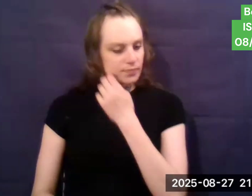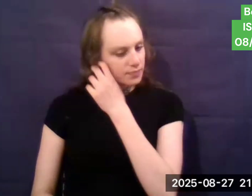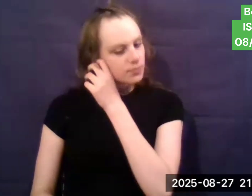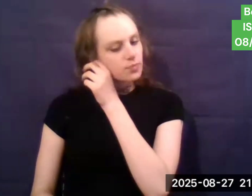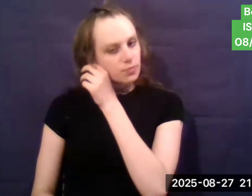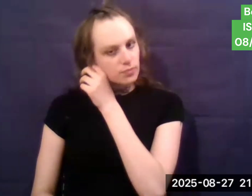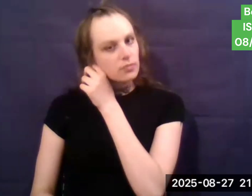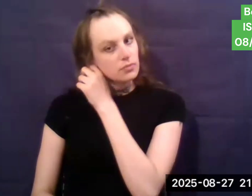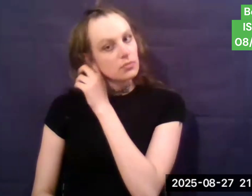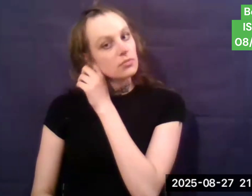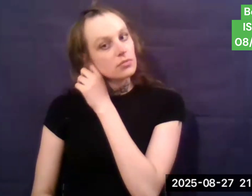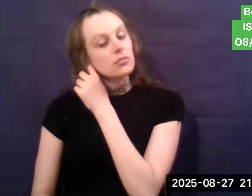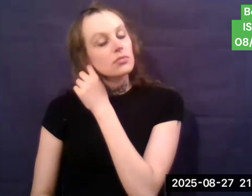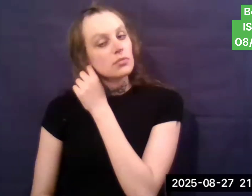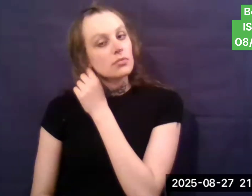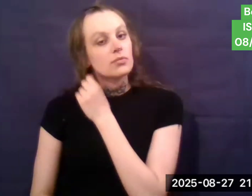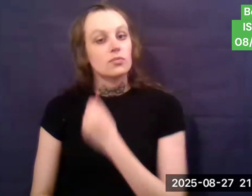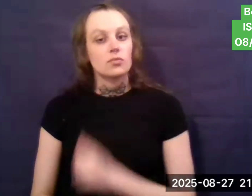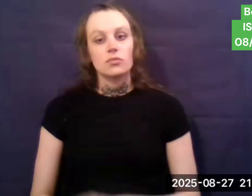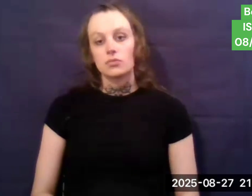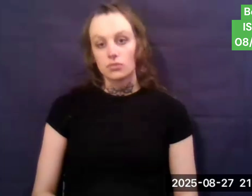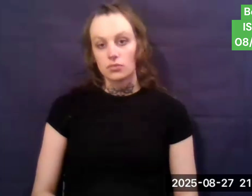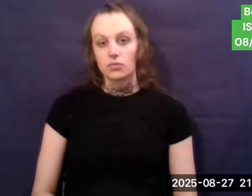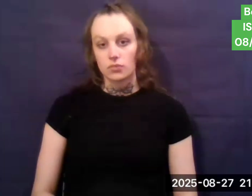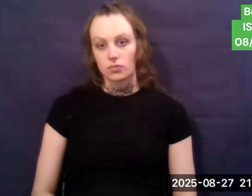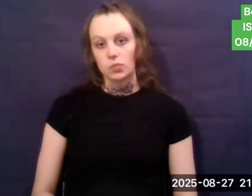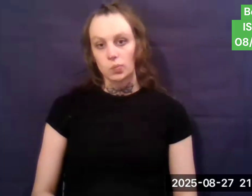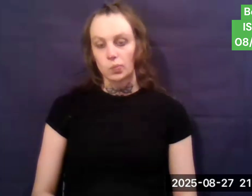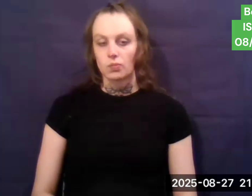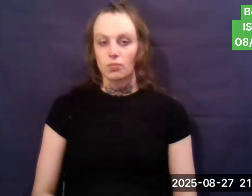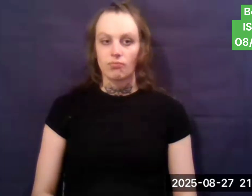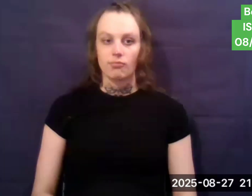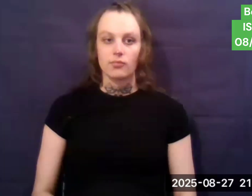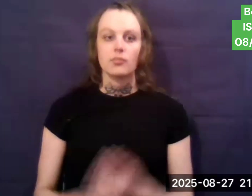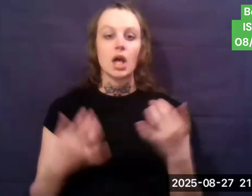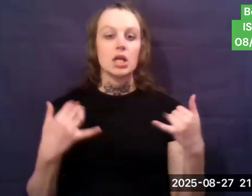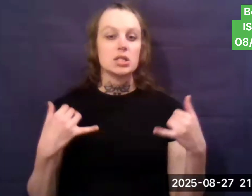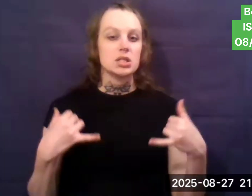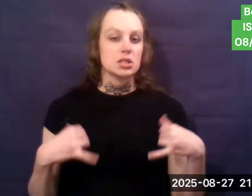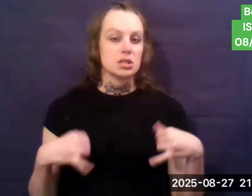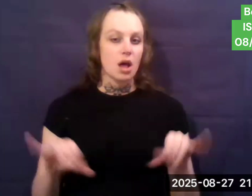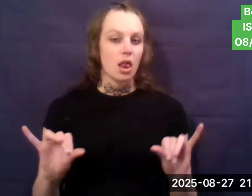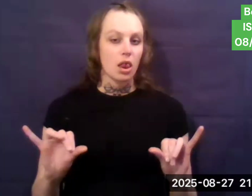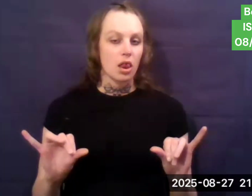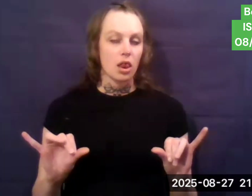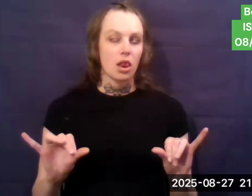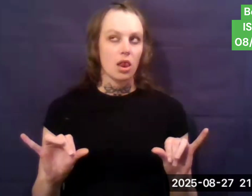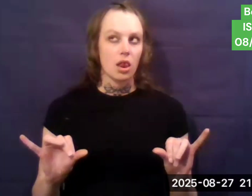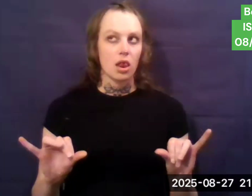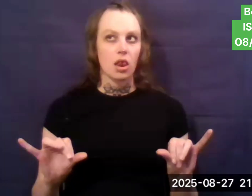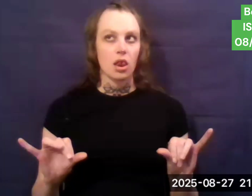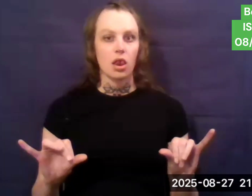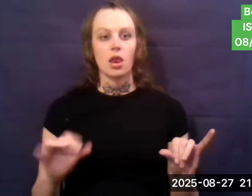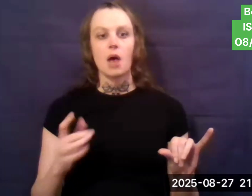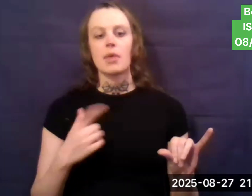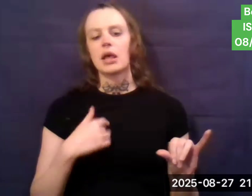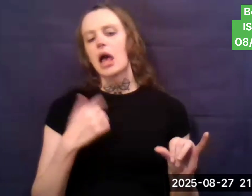So, but I'm still like one of these people out here, like, I'll give you a ride to a meeting. I'll show